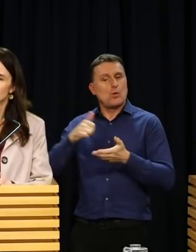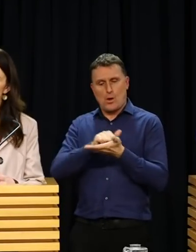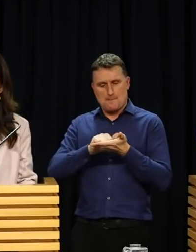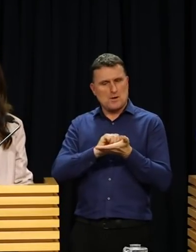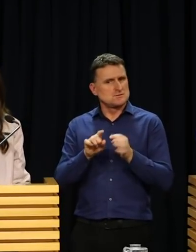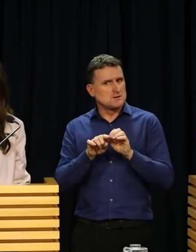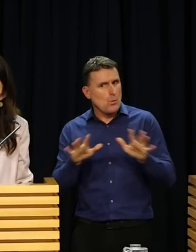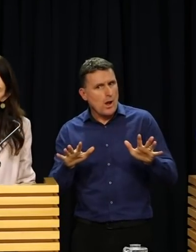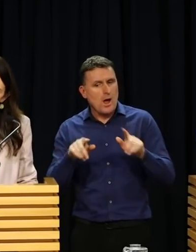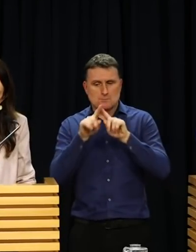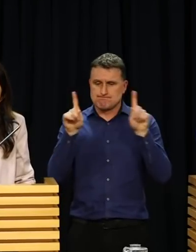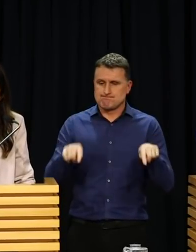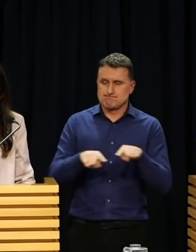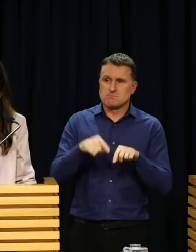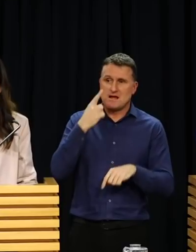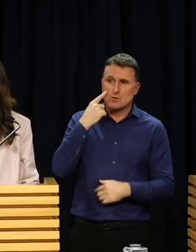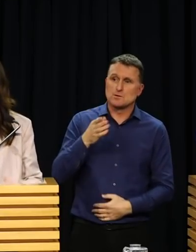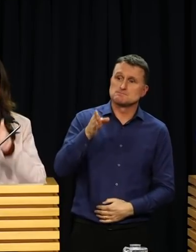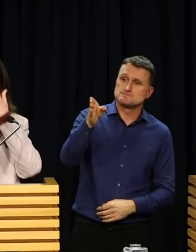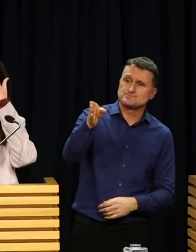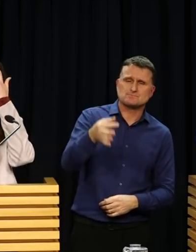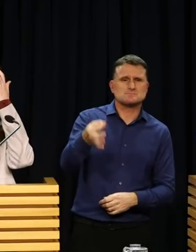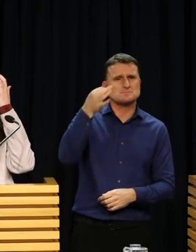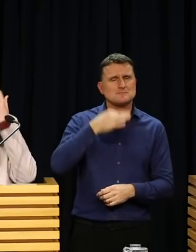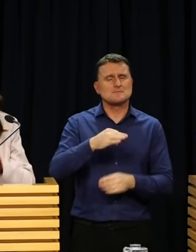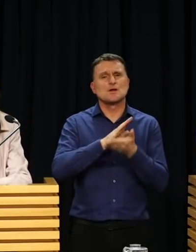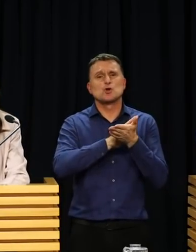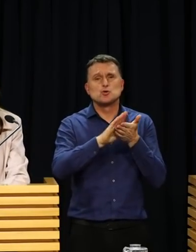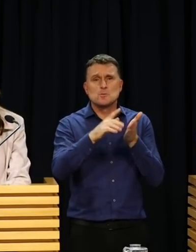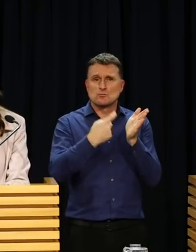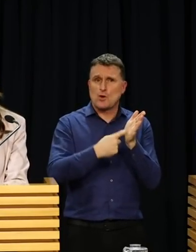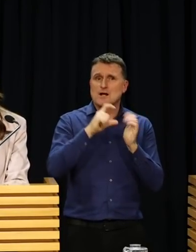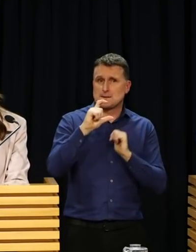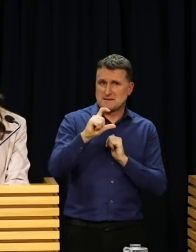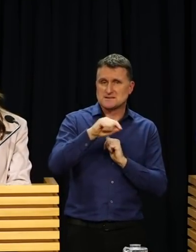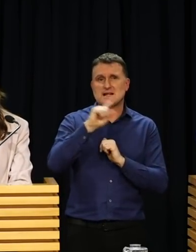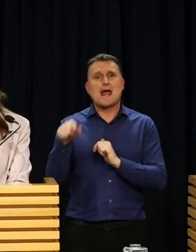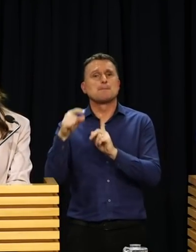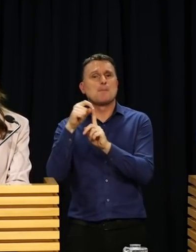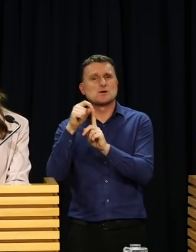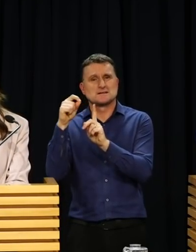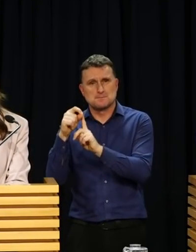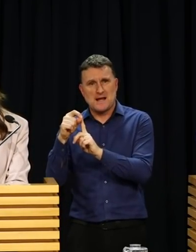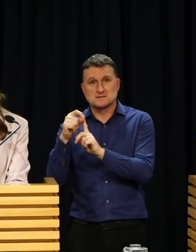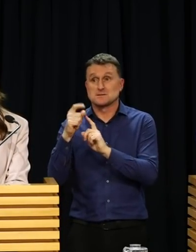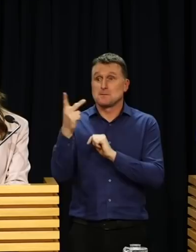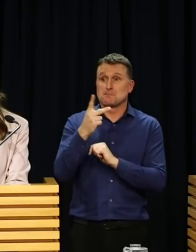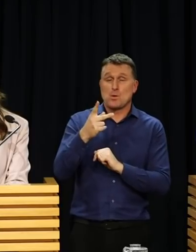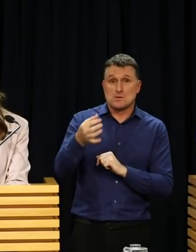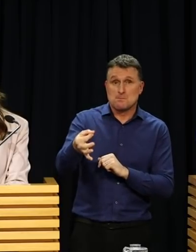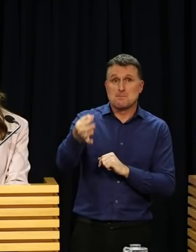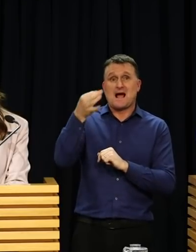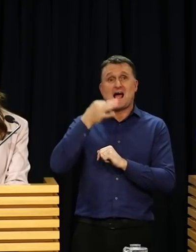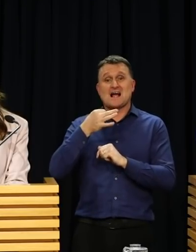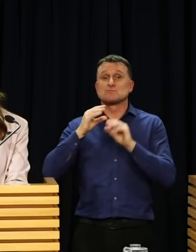like. Prime Minister, the Human Rights Commission and the Polynesian Panthers have both called for education